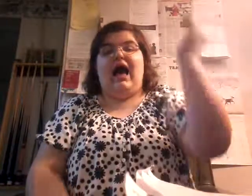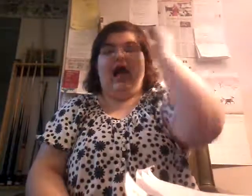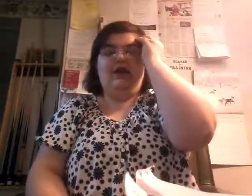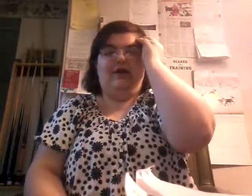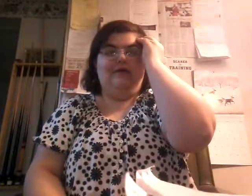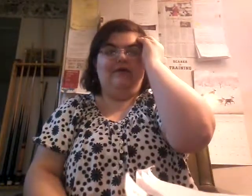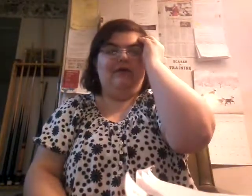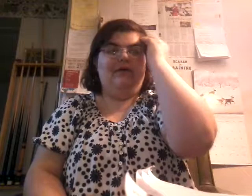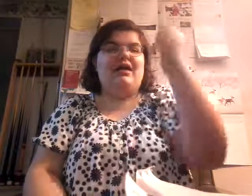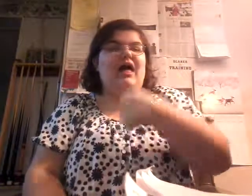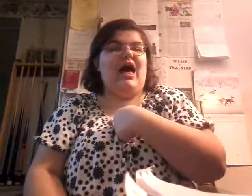I know